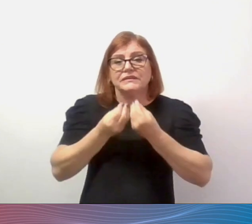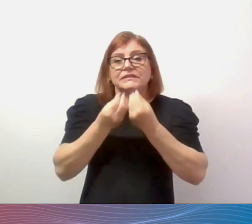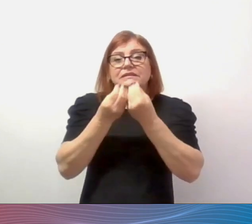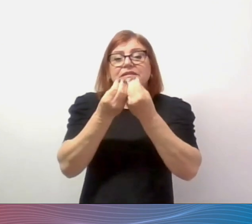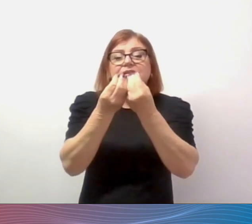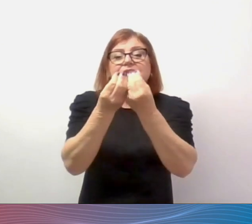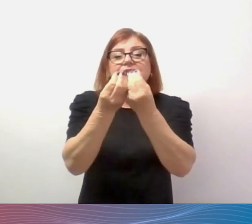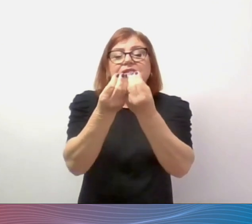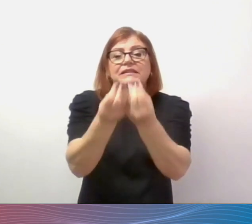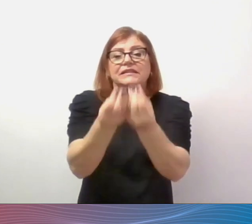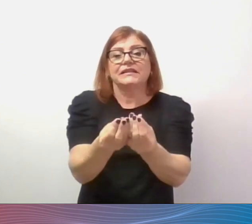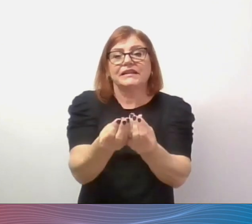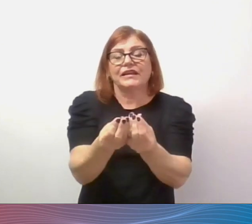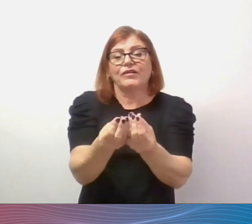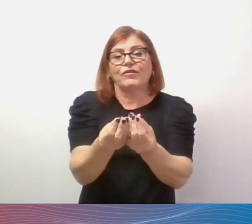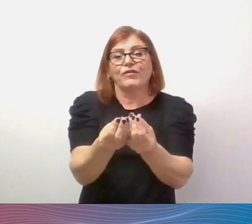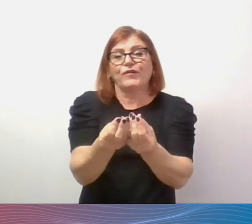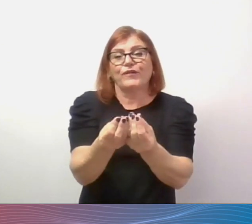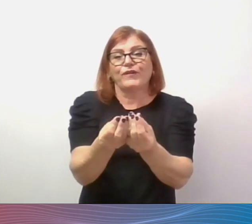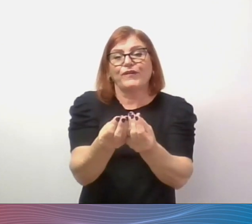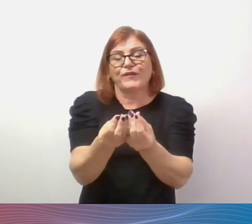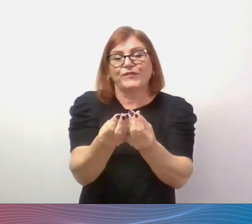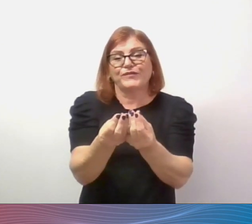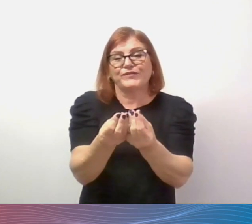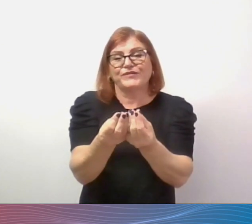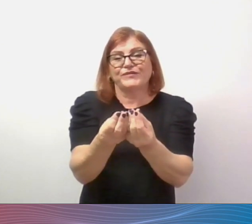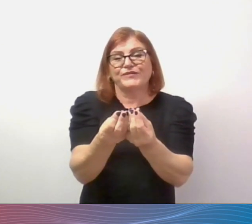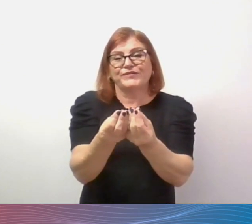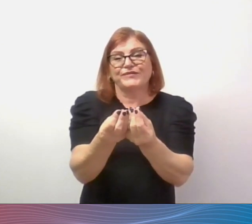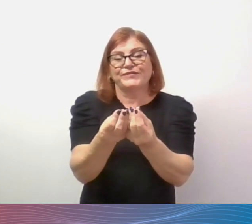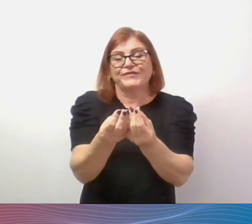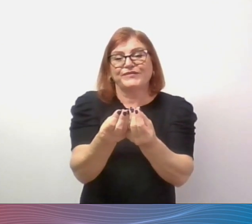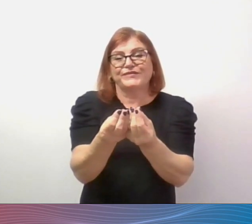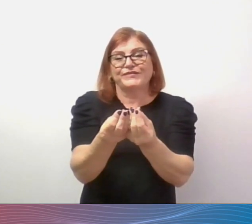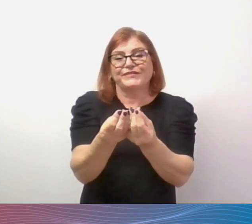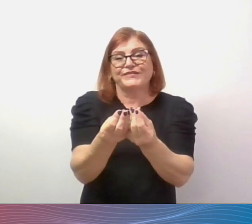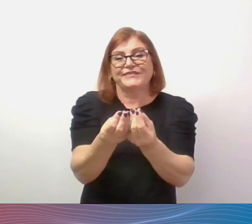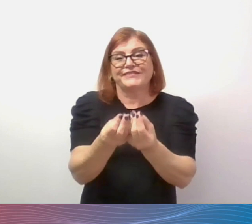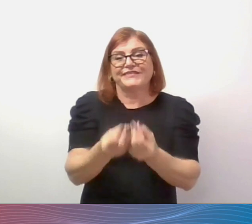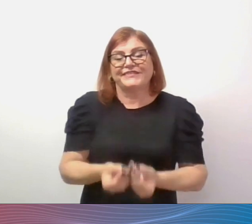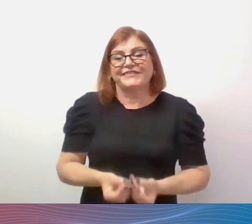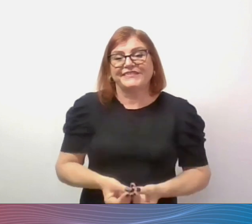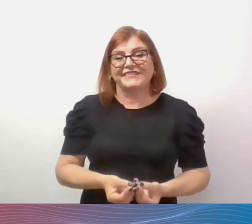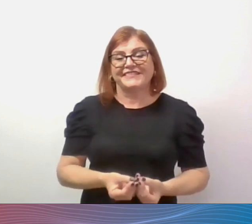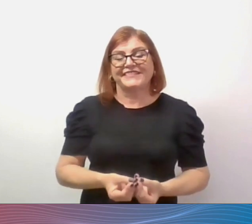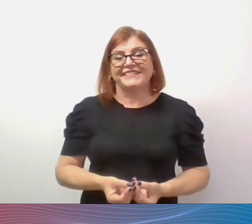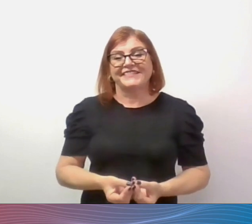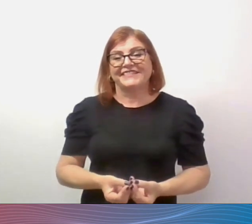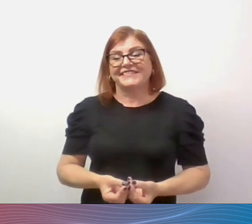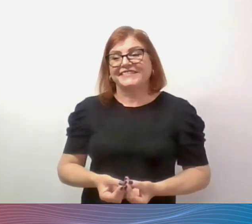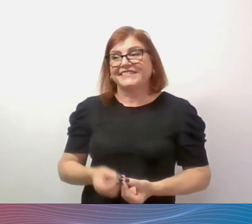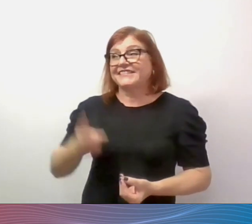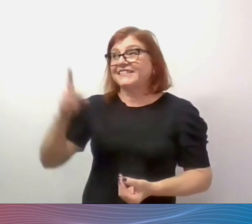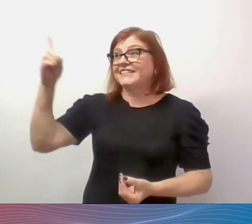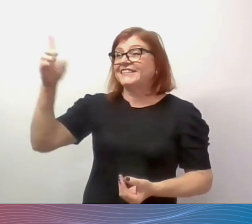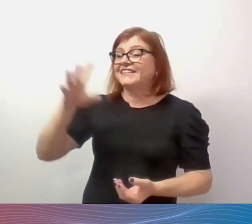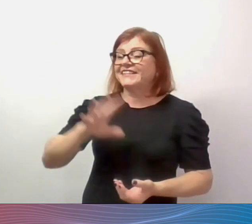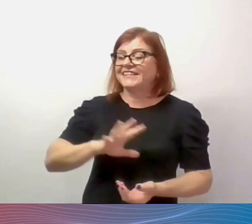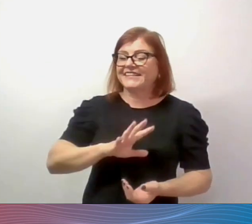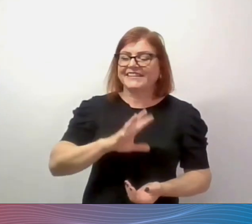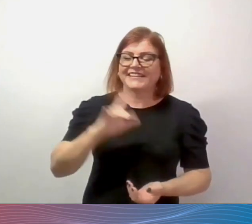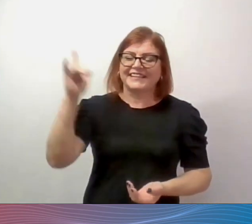deu. Não é? That he gave, right? Porque Deus amou ao mundo de